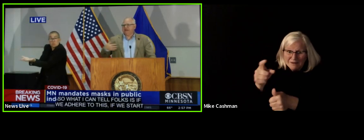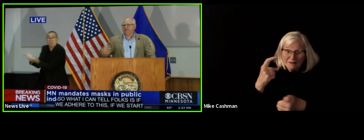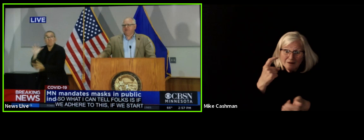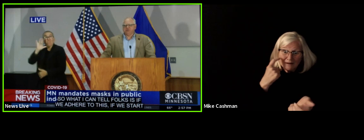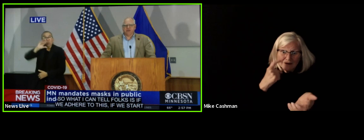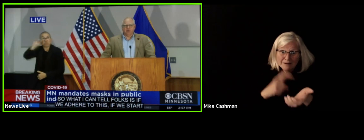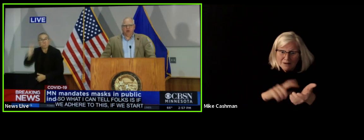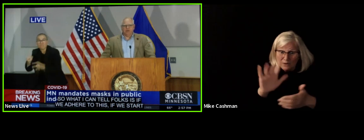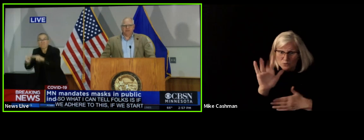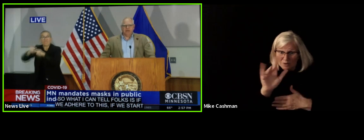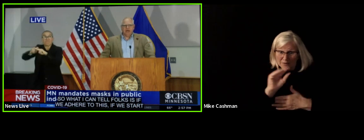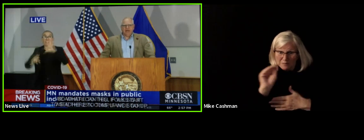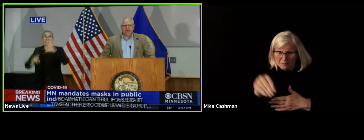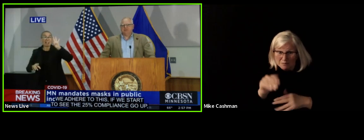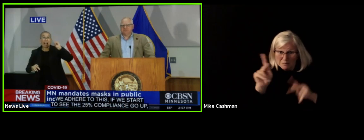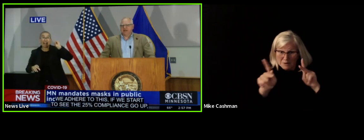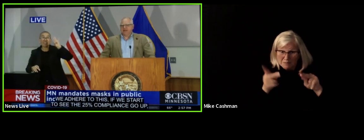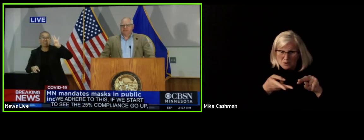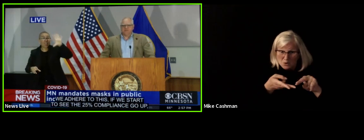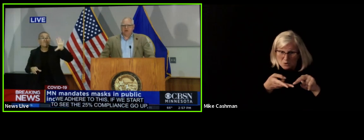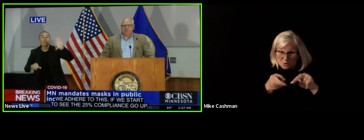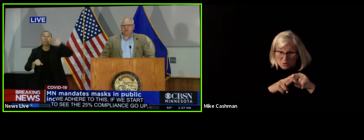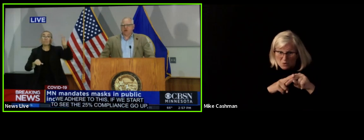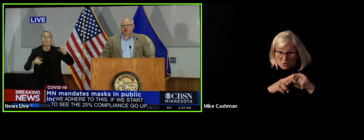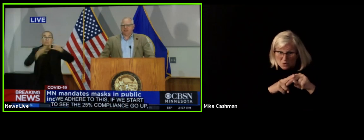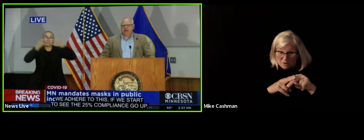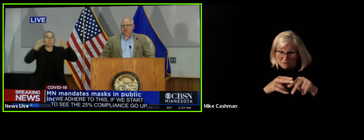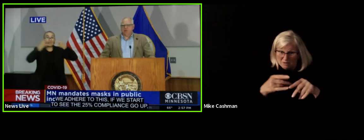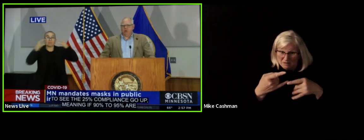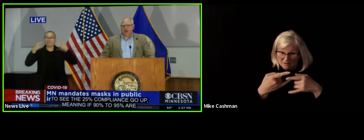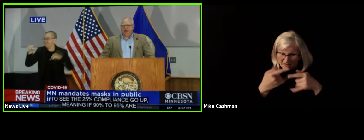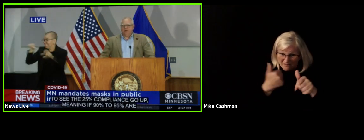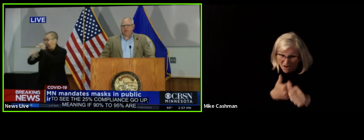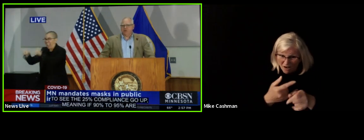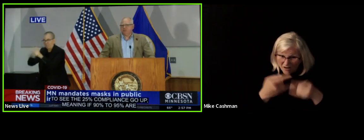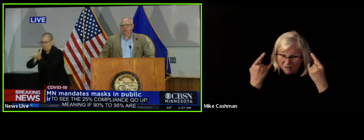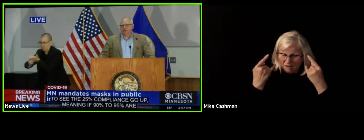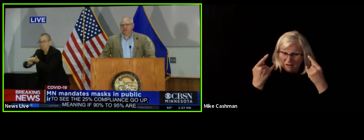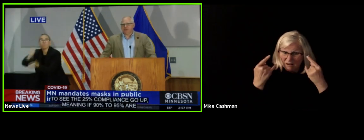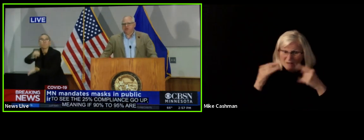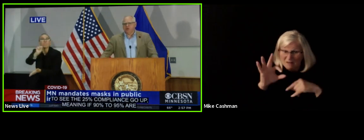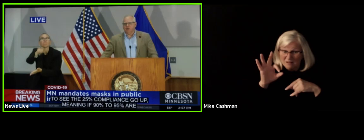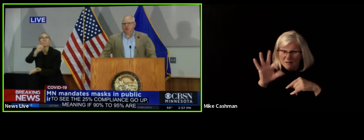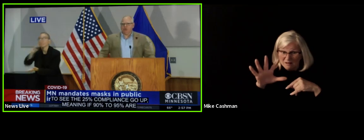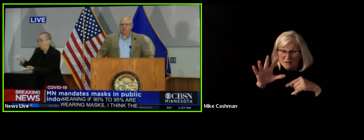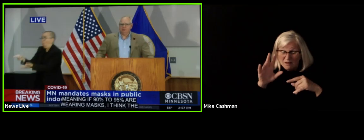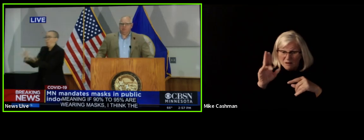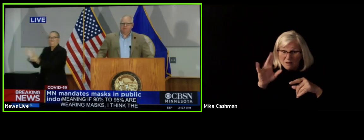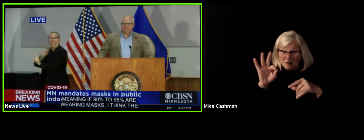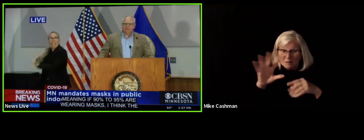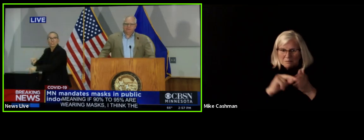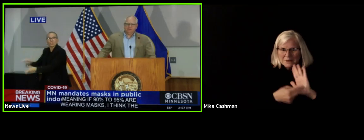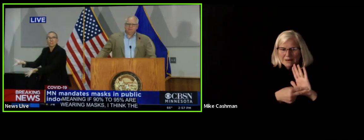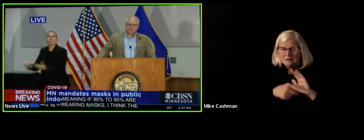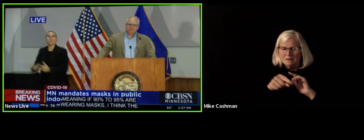to 95% are wearing this, I think the science is very much on our side where we're at, that we should be able to continue to go forward.